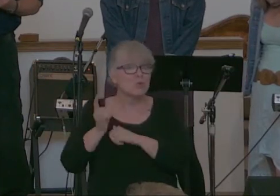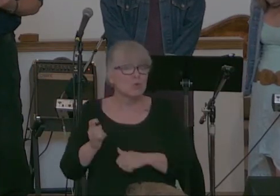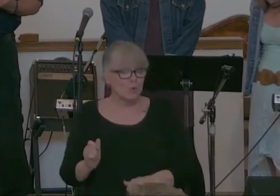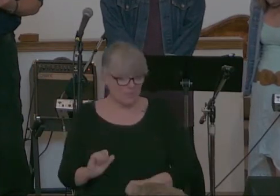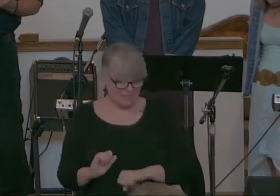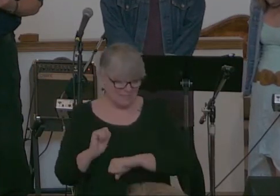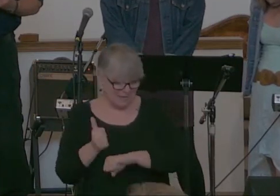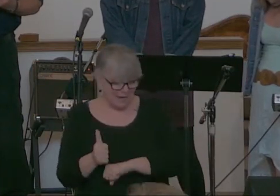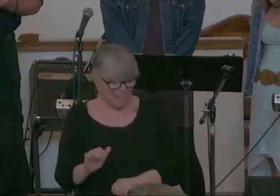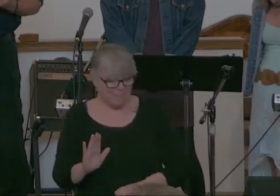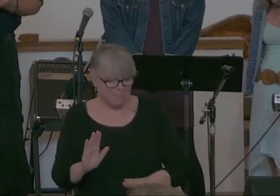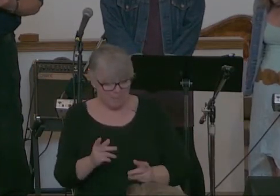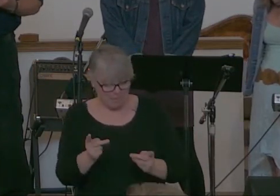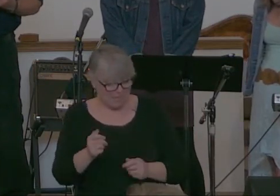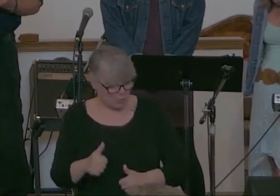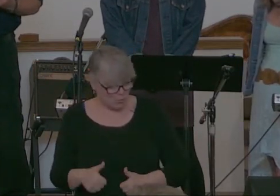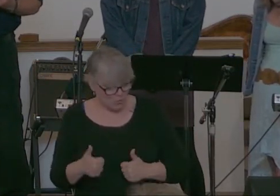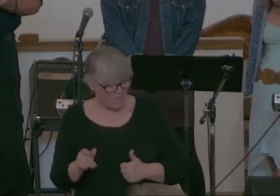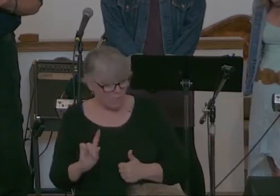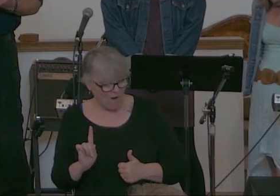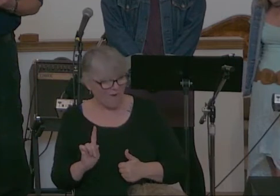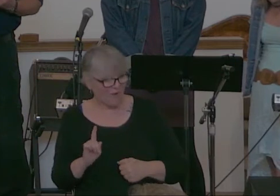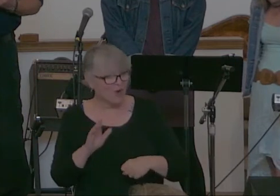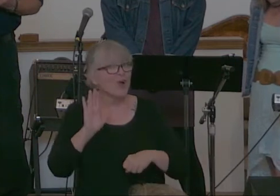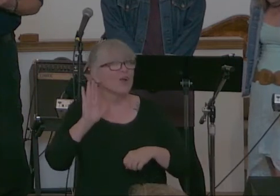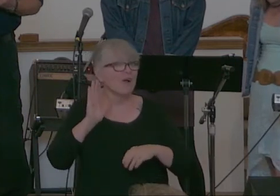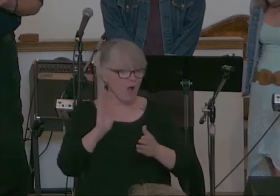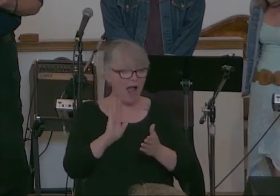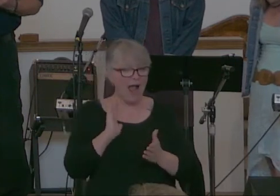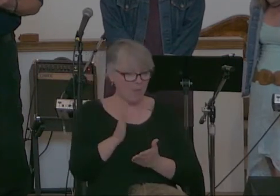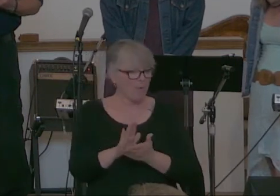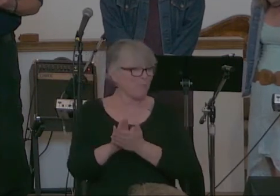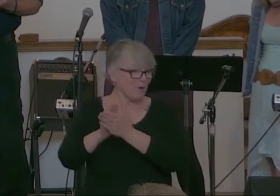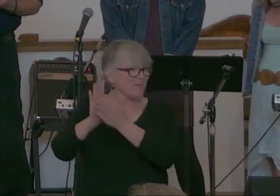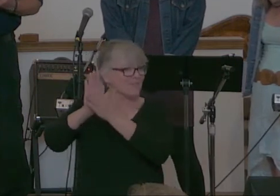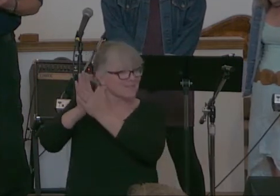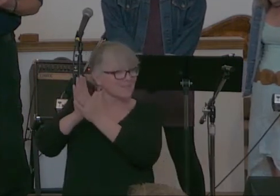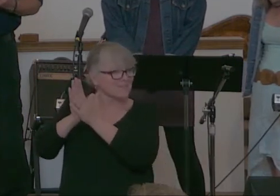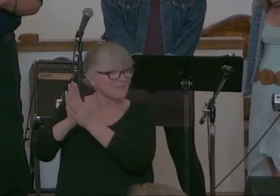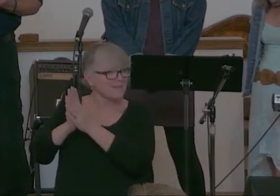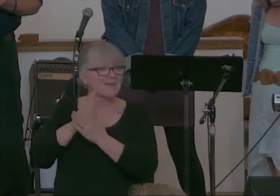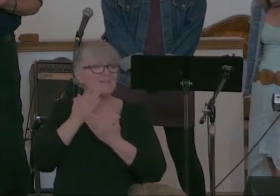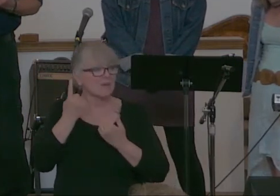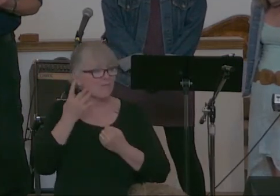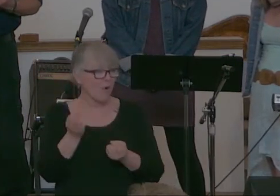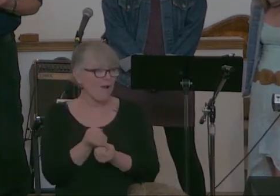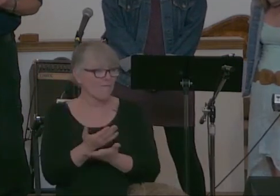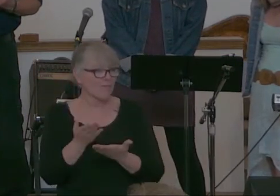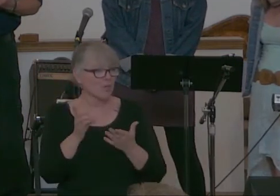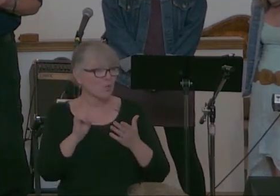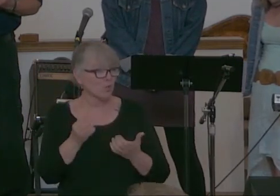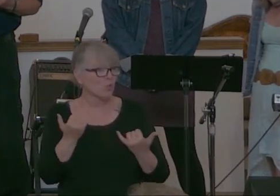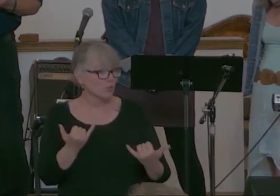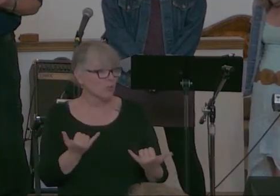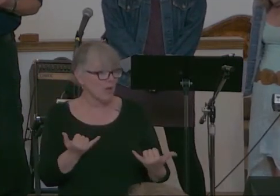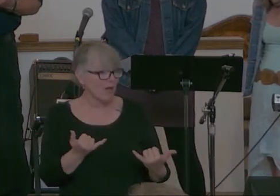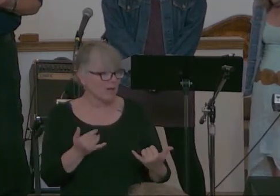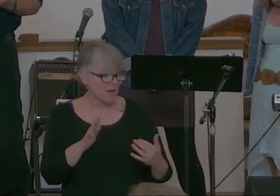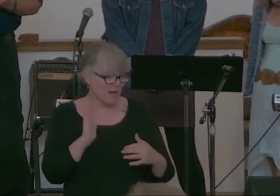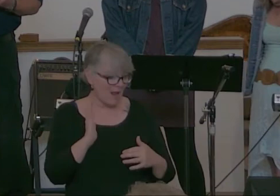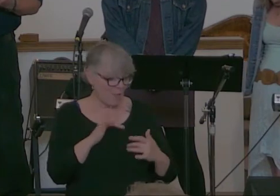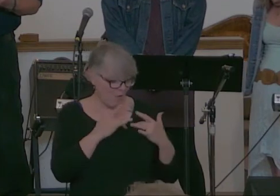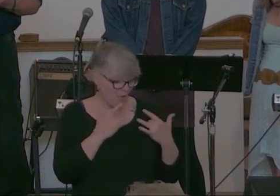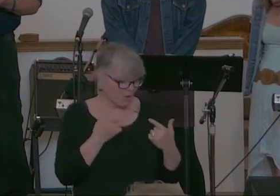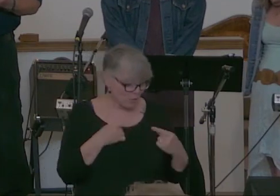and we thank you for all that you're going to do tonight. We thank you for all that you will do in our hearts in this week.